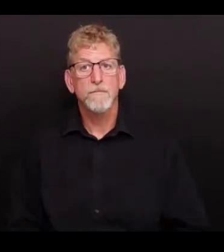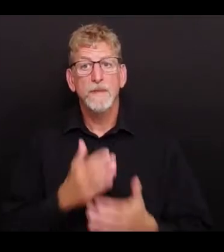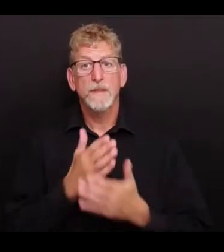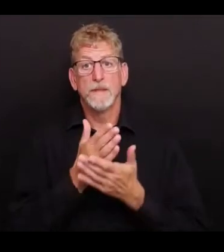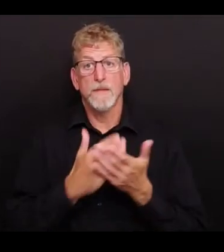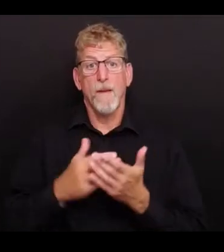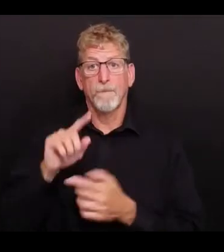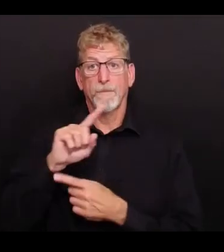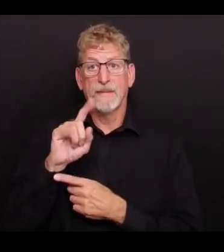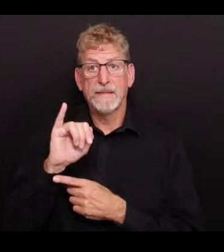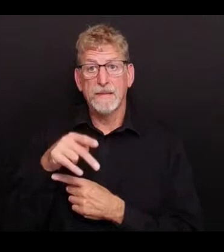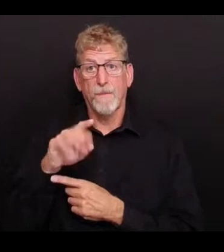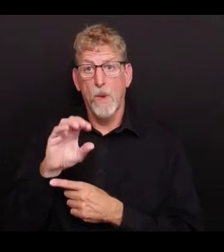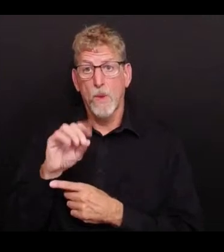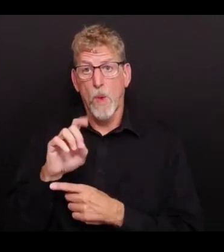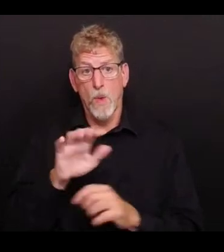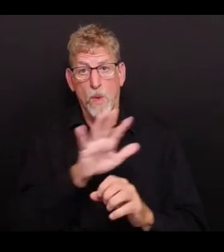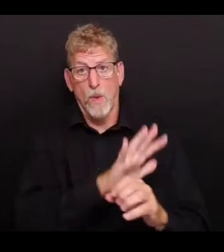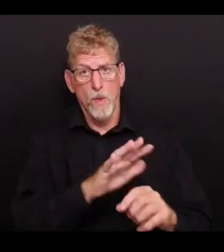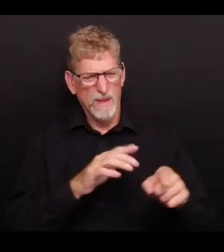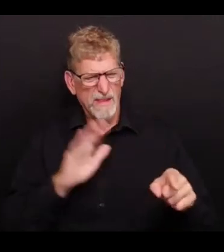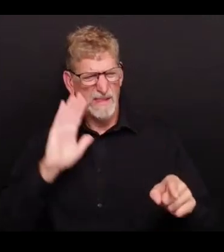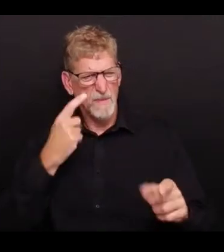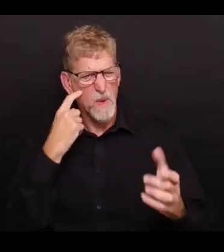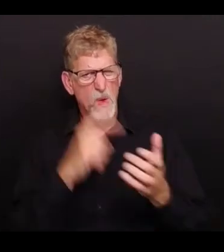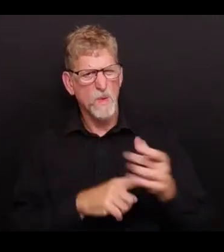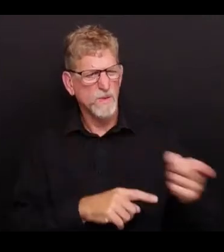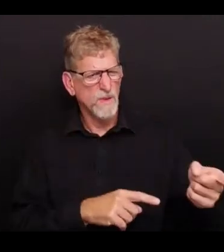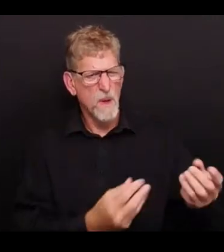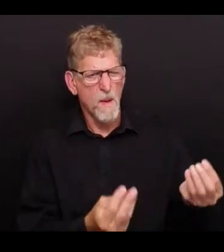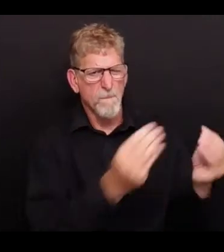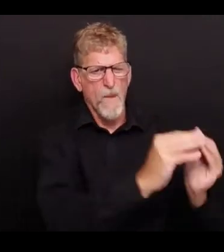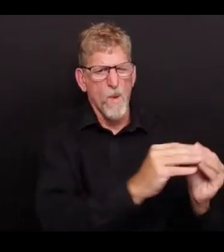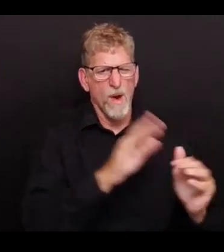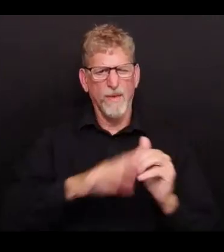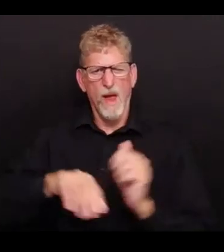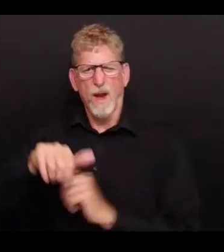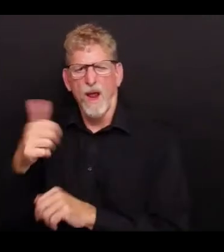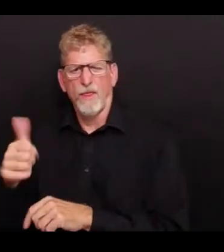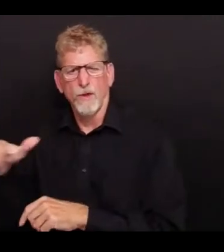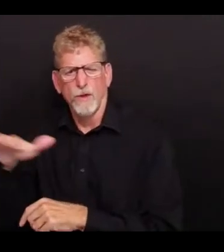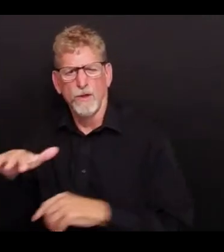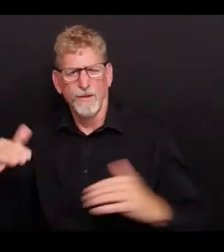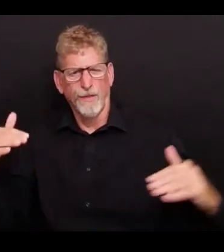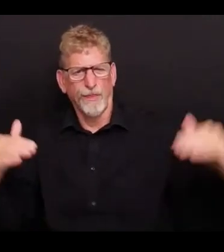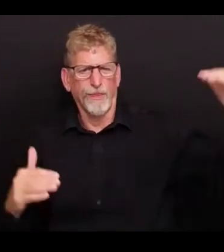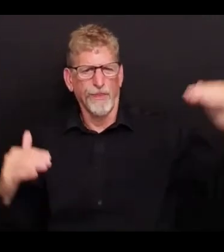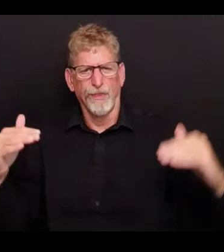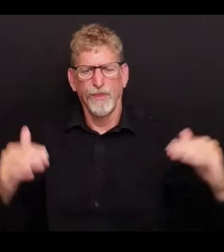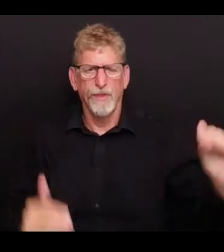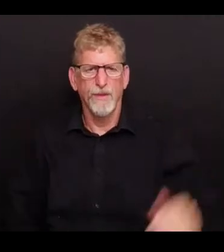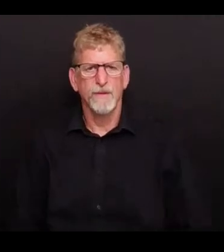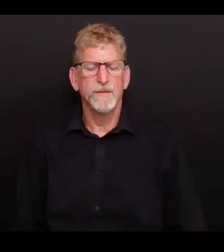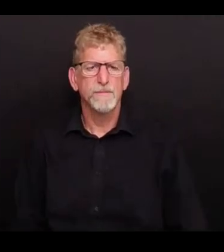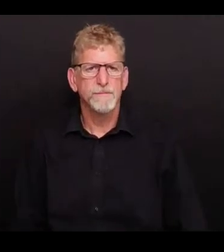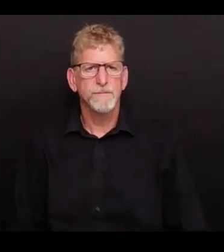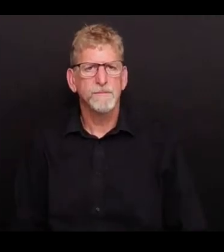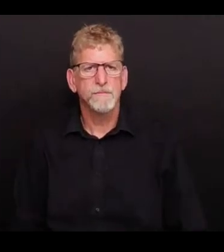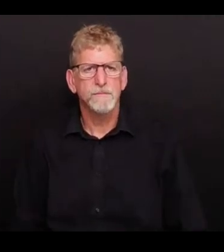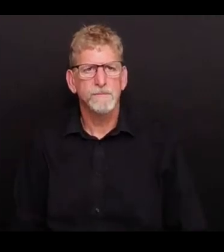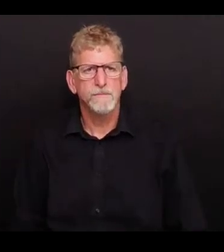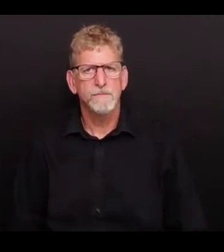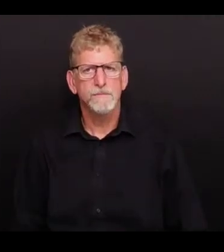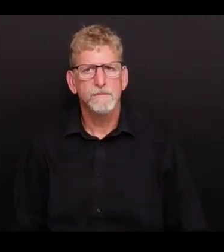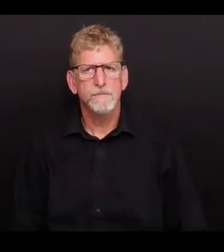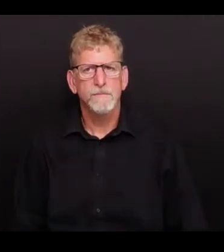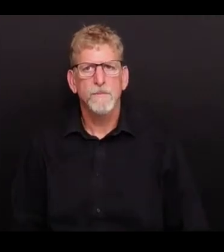statewide. Second, we looked at enrollees who are served by waiver programs for those with disabilities. In Minnesota,